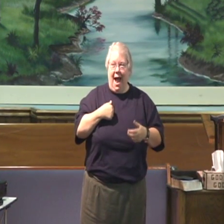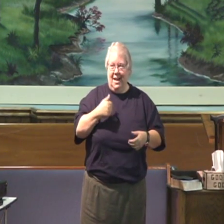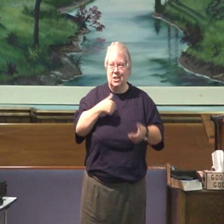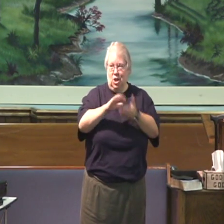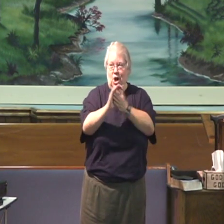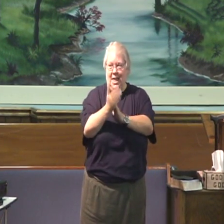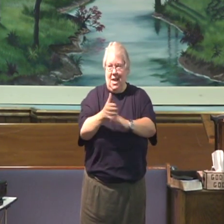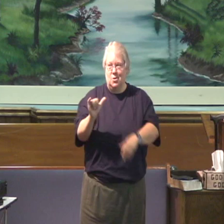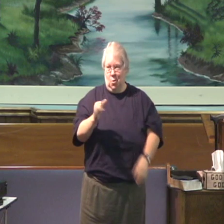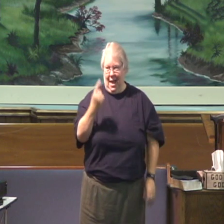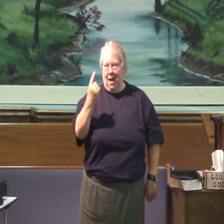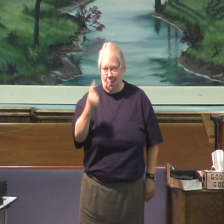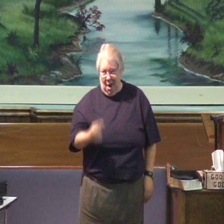Mine is turning into that one.